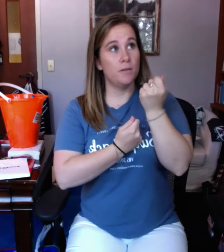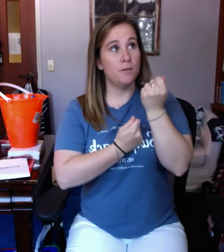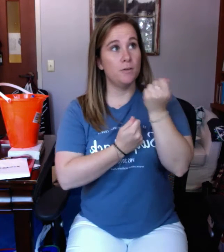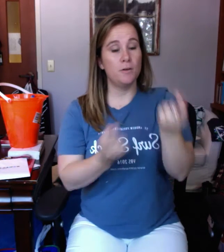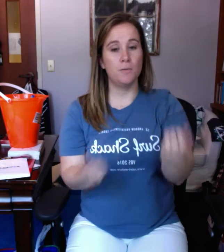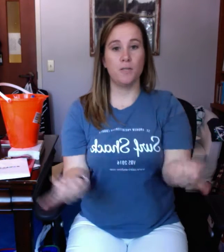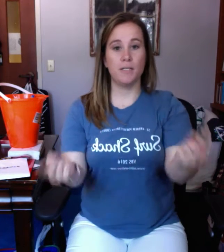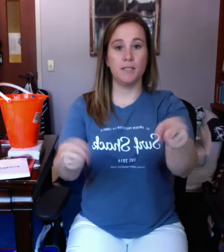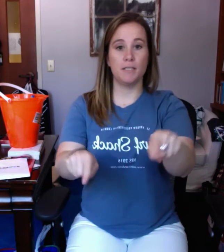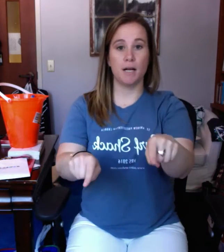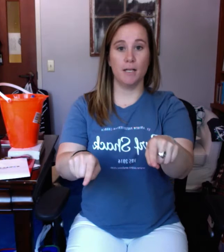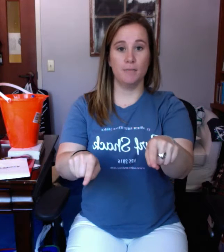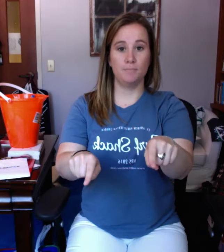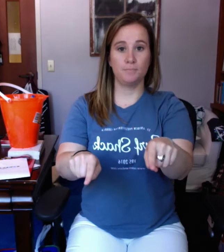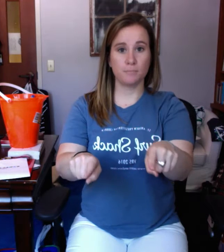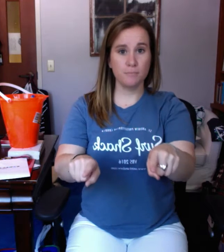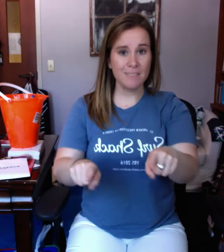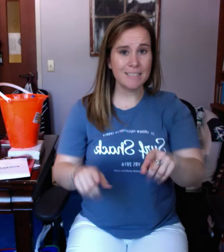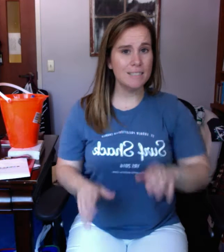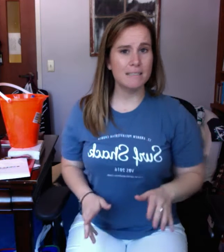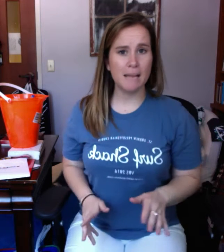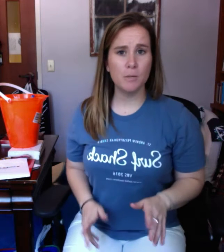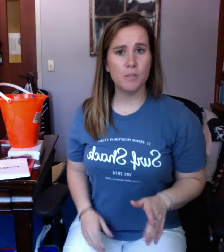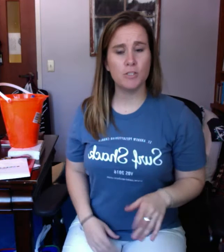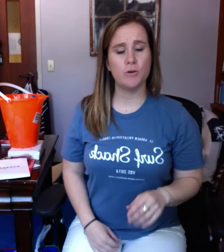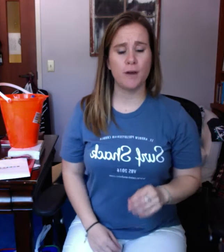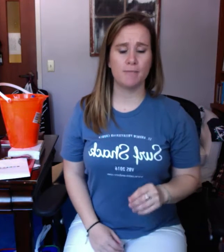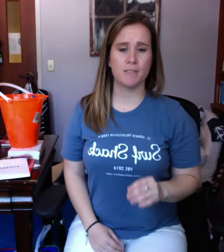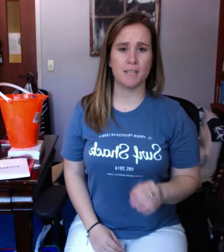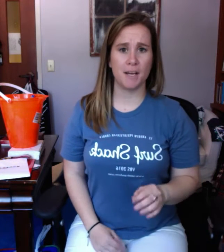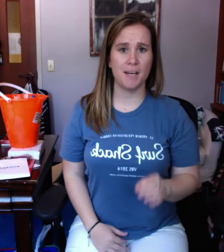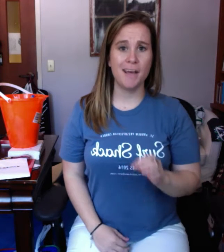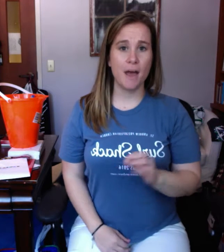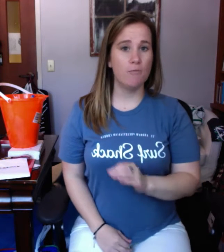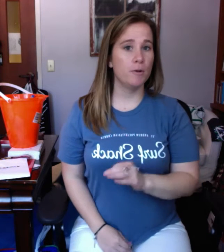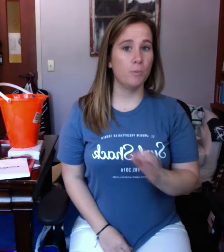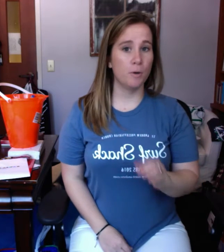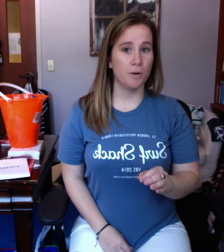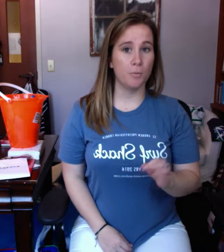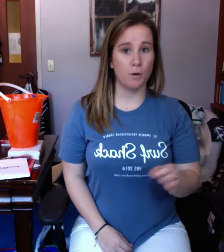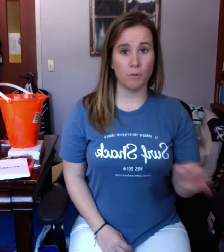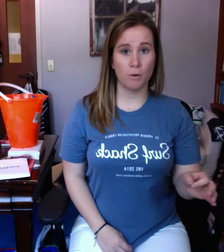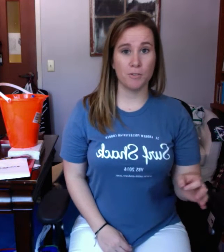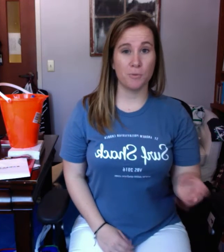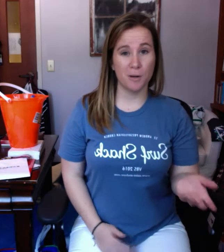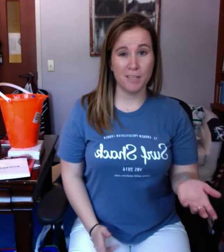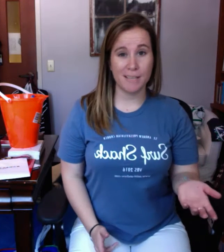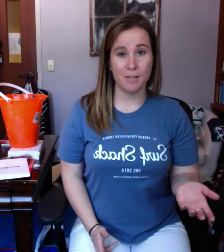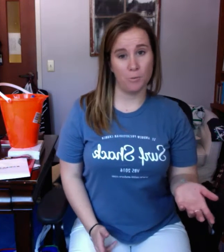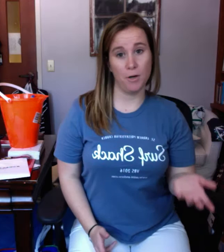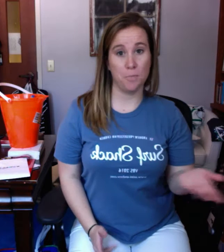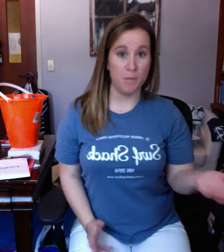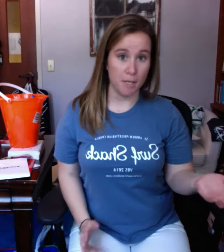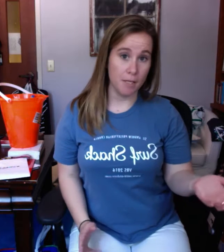will be done. In sign language, you don't have to sign every word for word. So we're not signing the word be in that